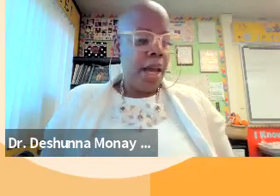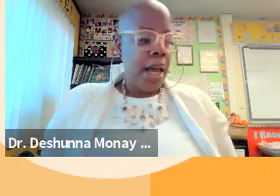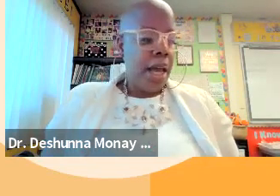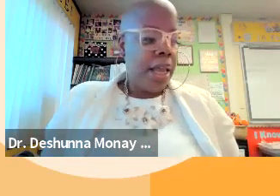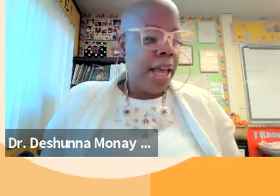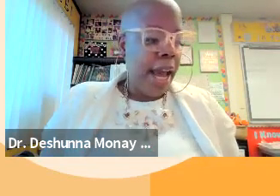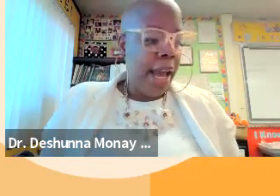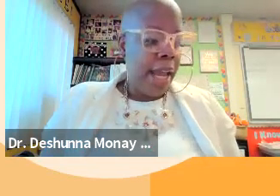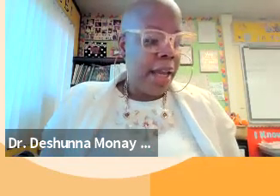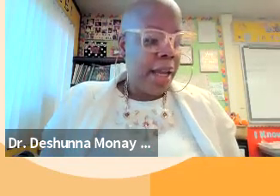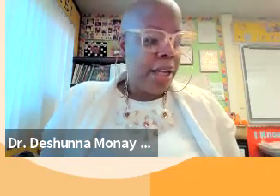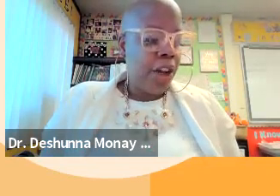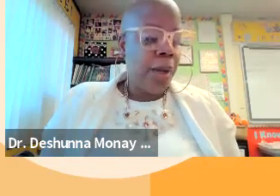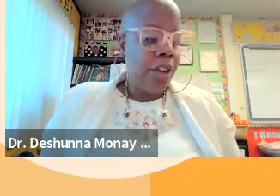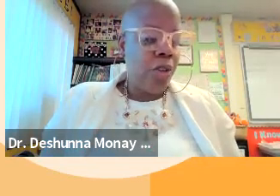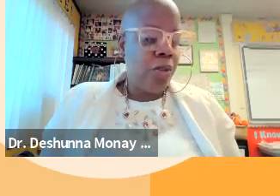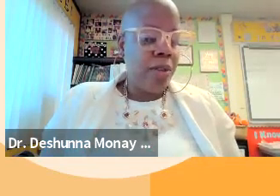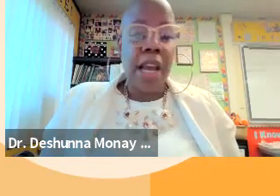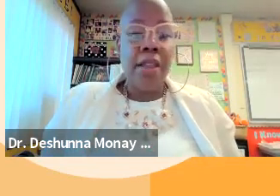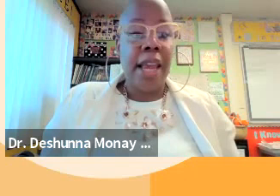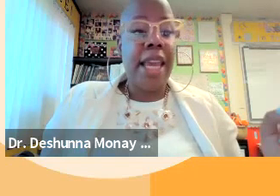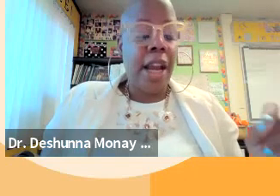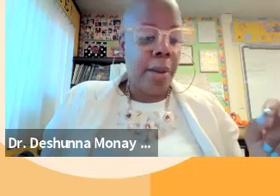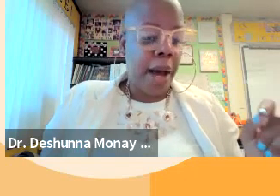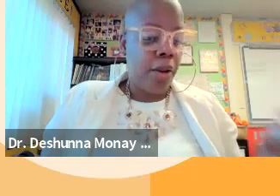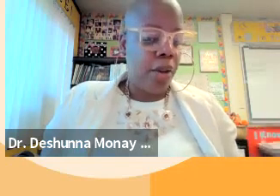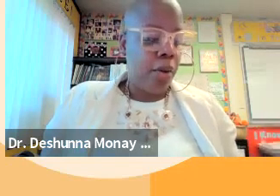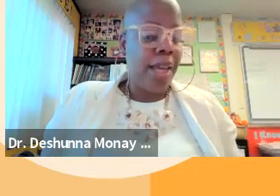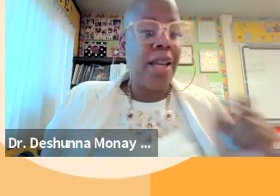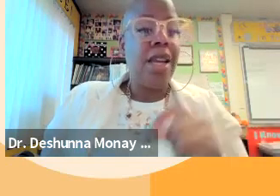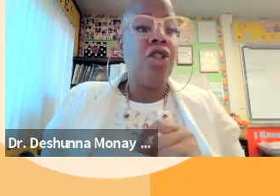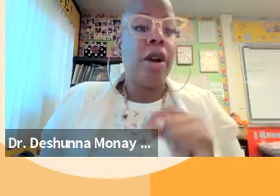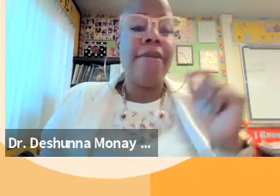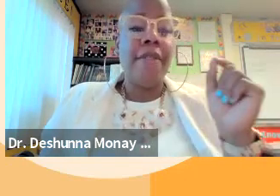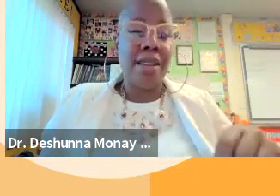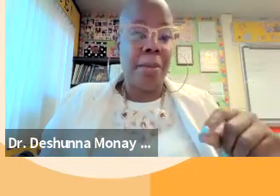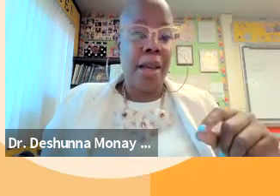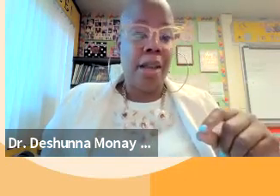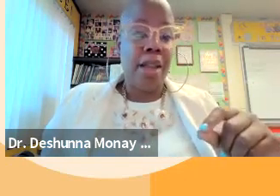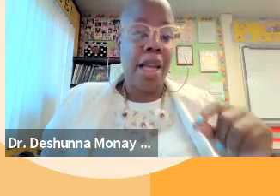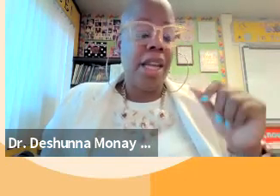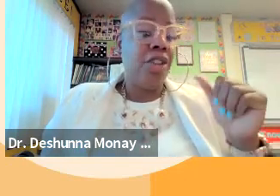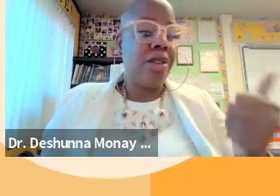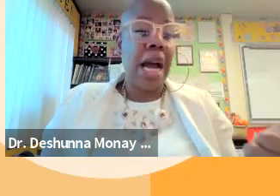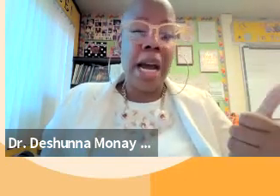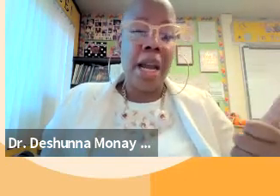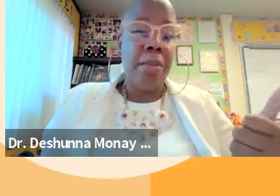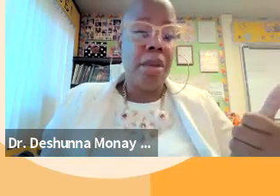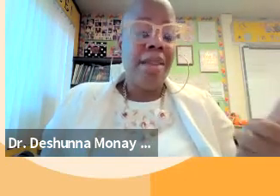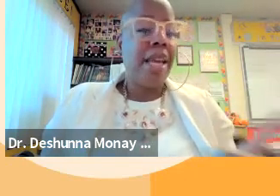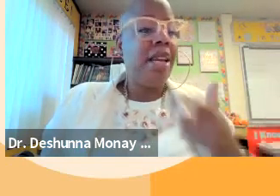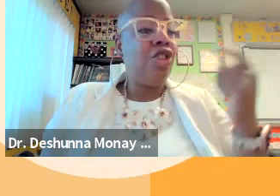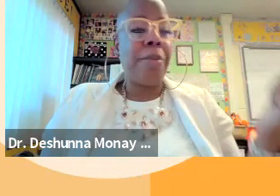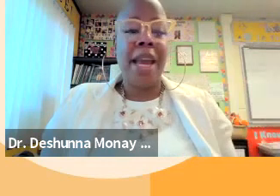individuals, they don't need you to say they care about you. They need your investment. They need your